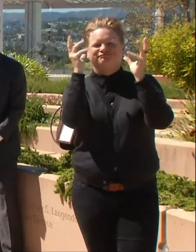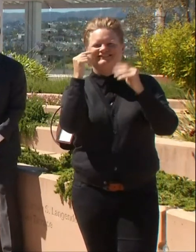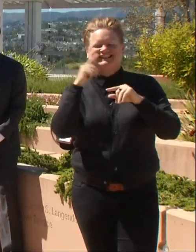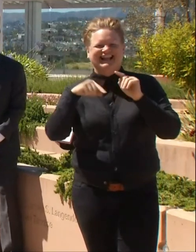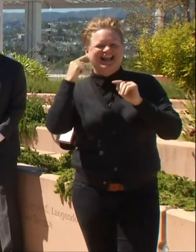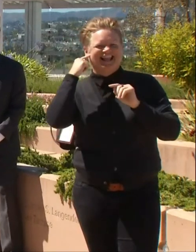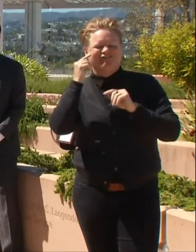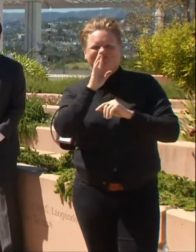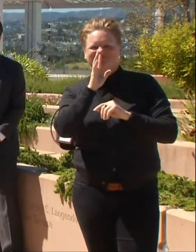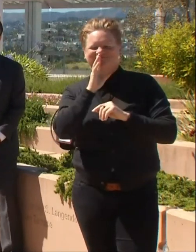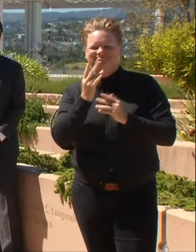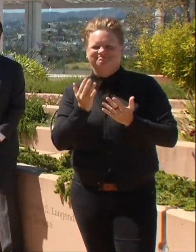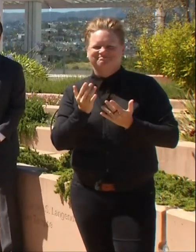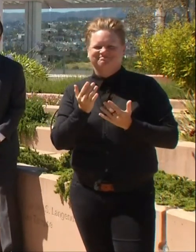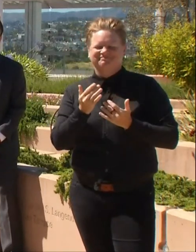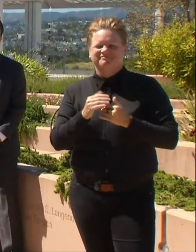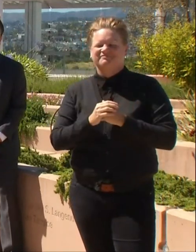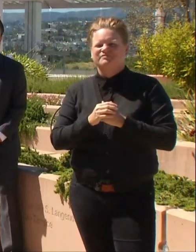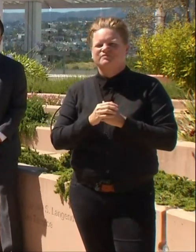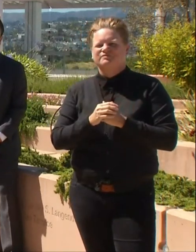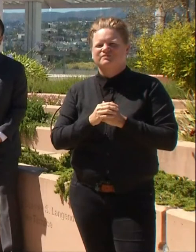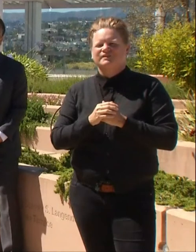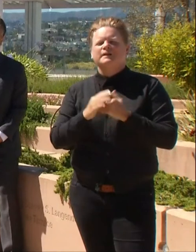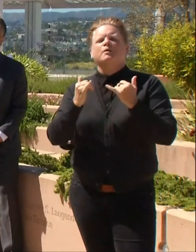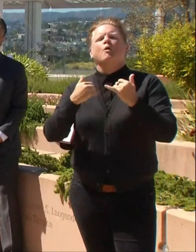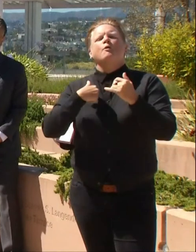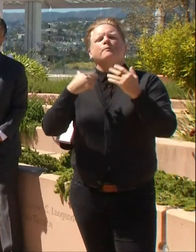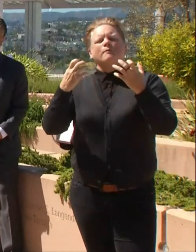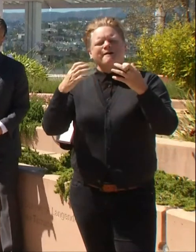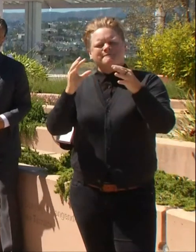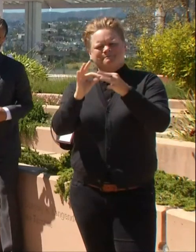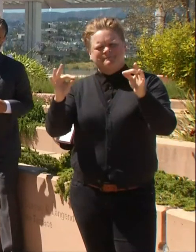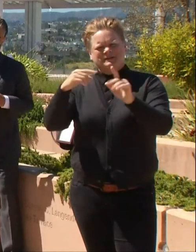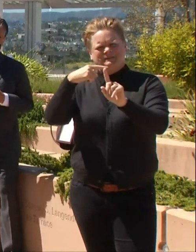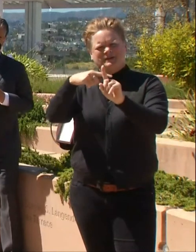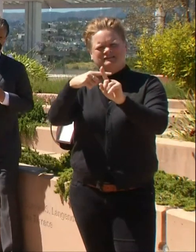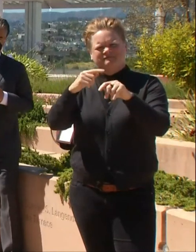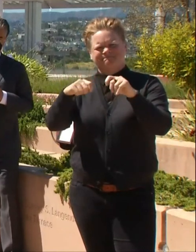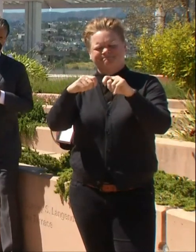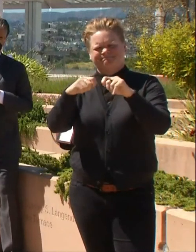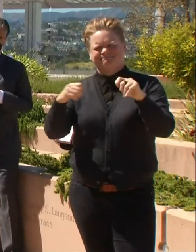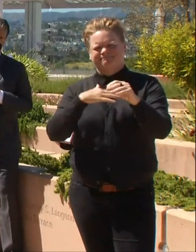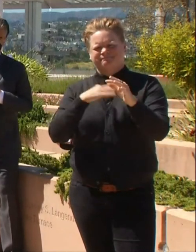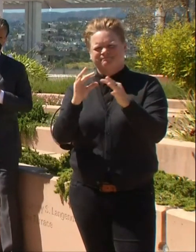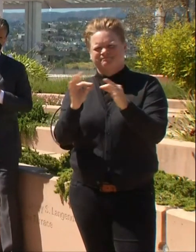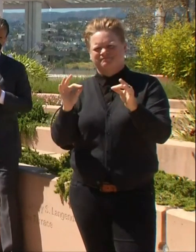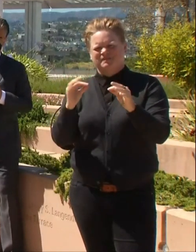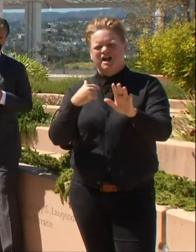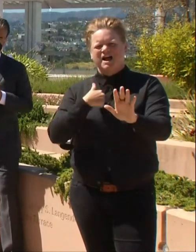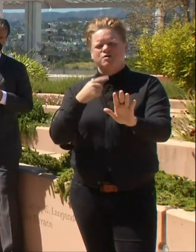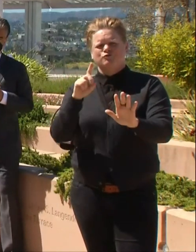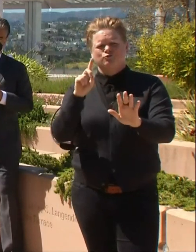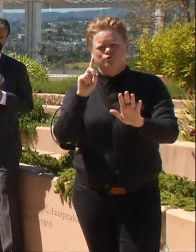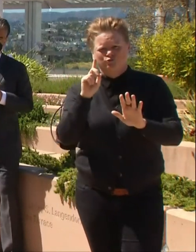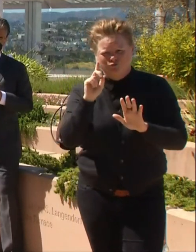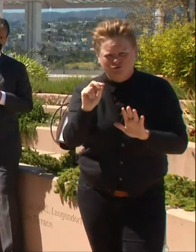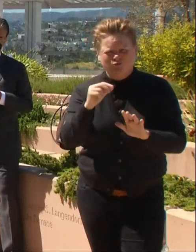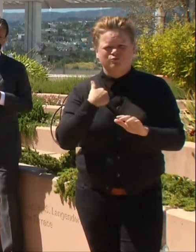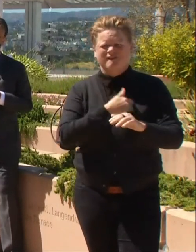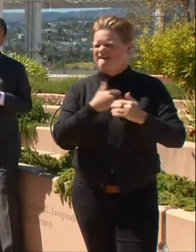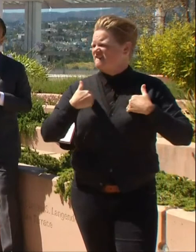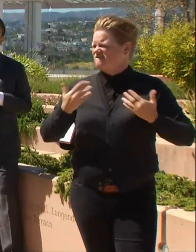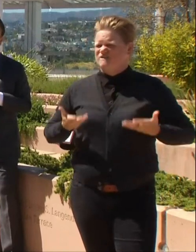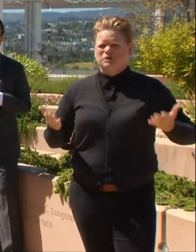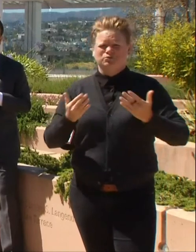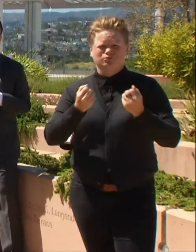On a positive note here today, which is that we do have courageous leaders. We are passing laws that make our communities safer. There's